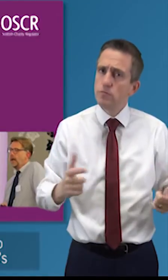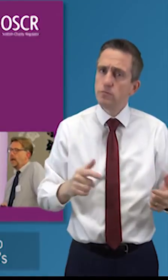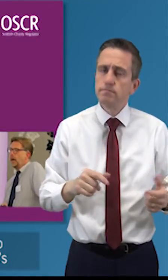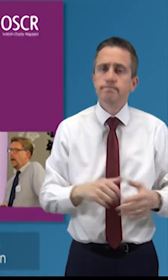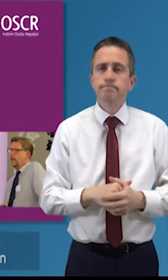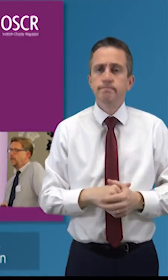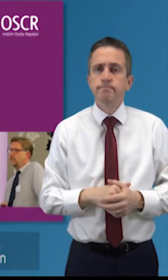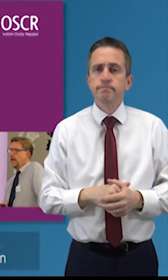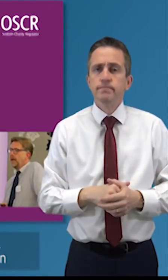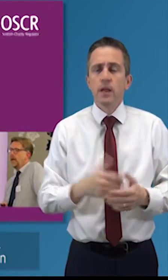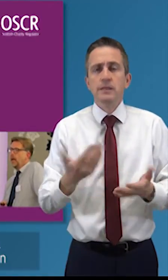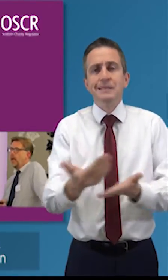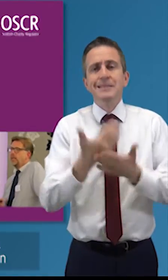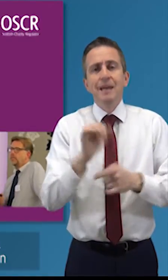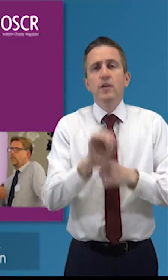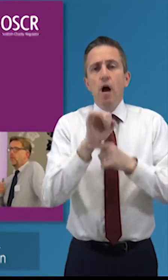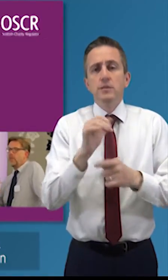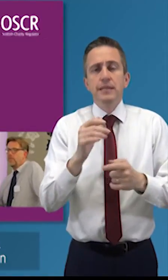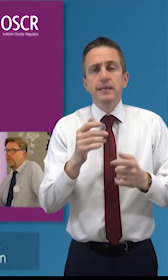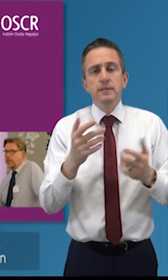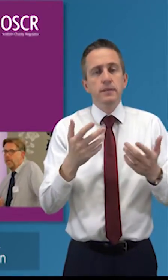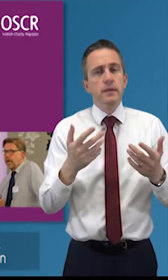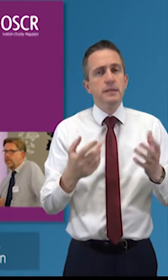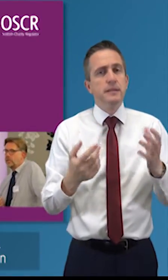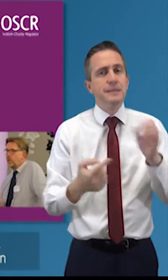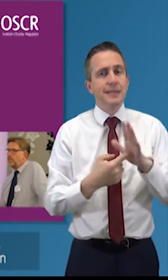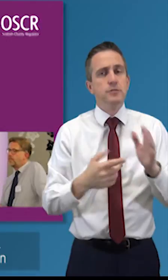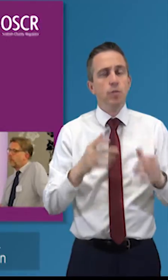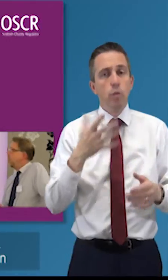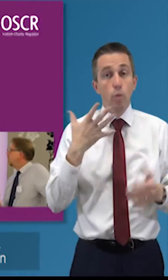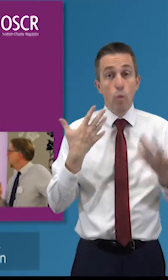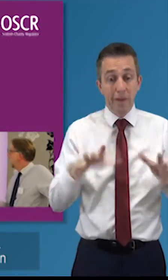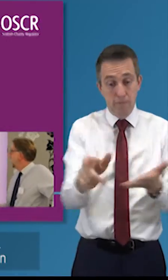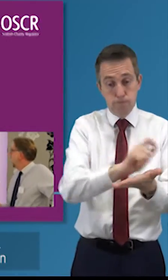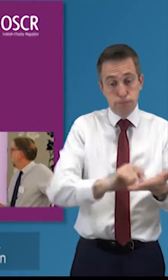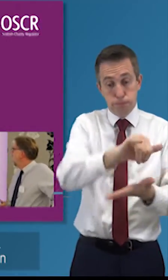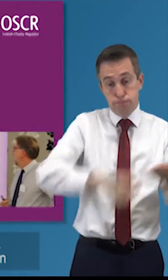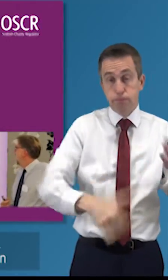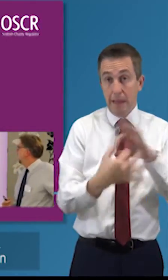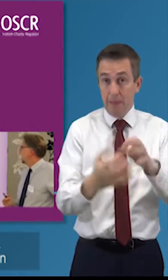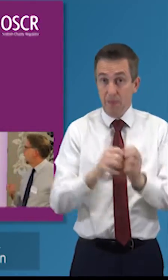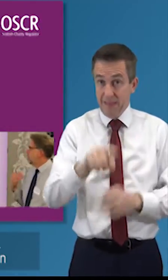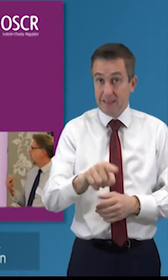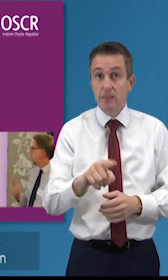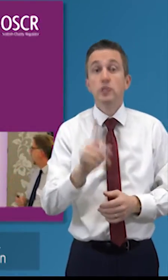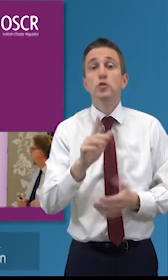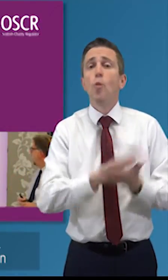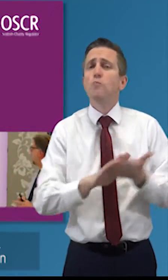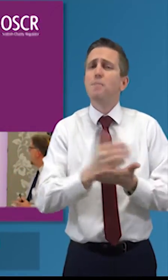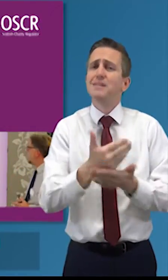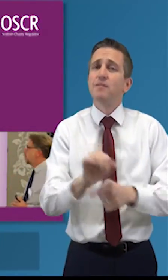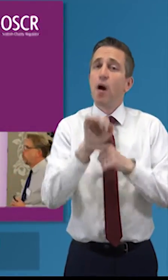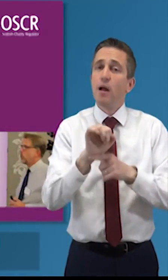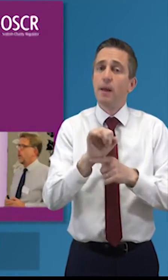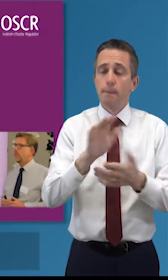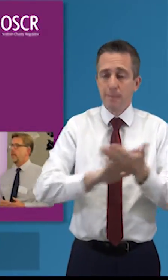and it's something that we've produced guidance on safeguarding is the action that an organization